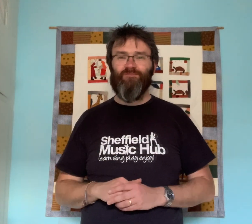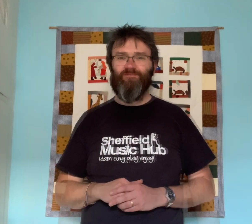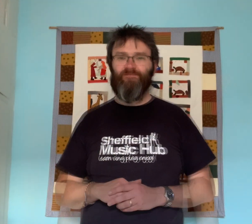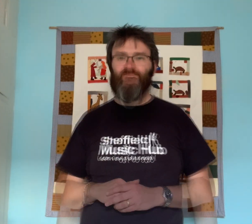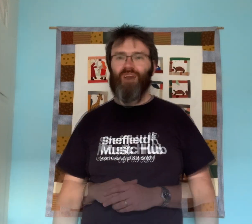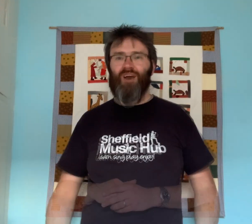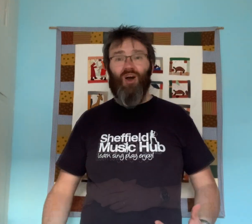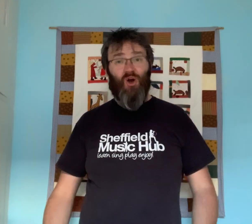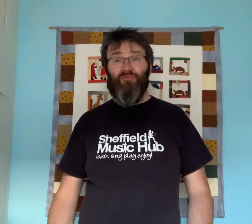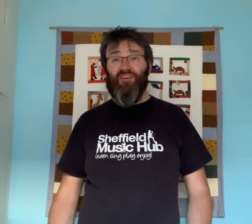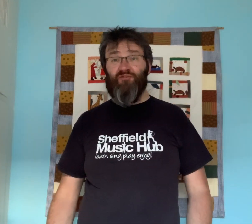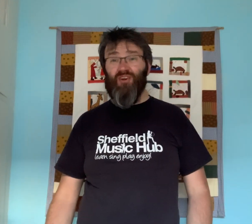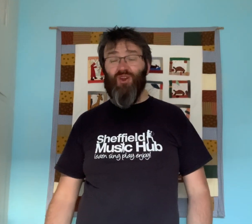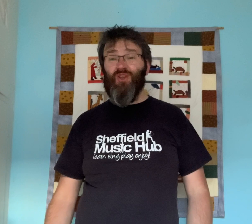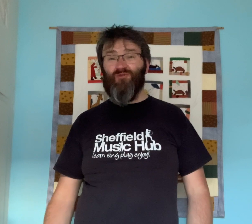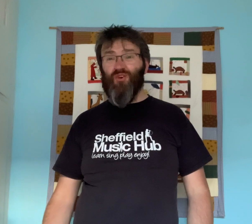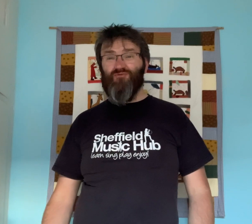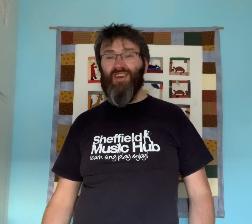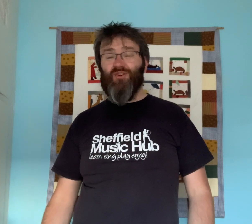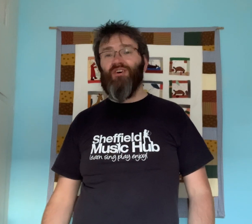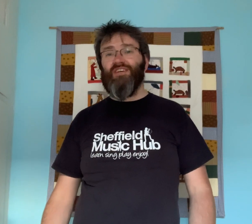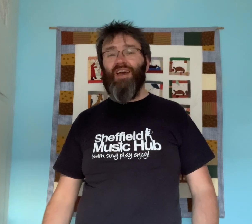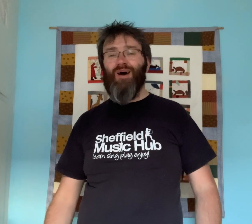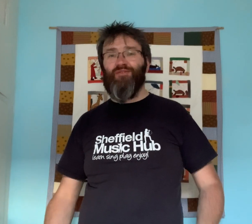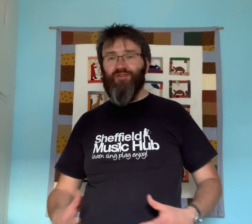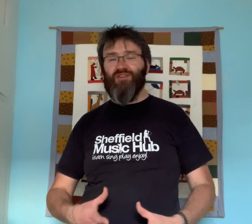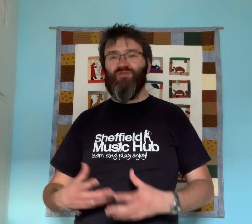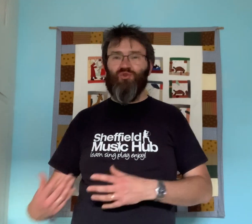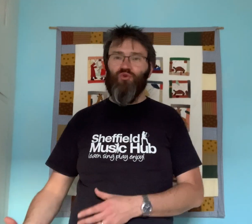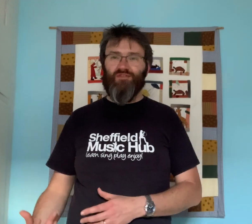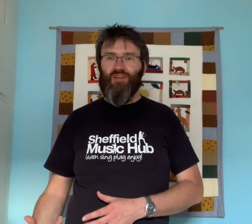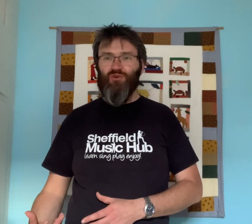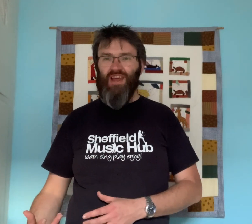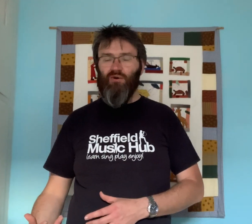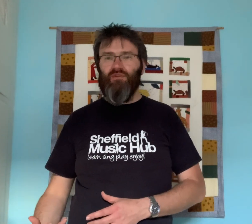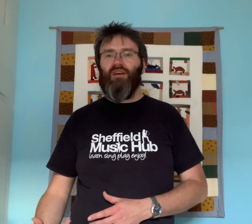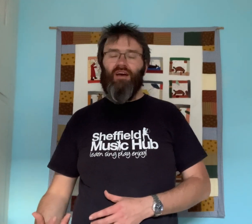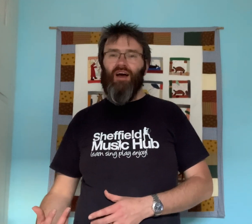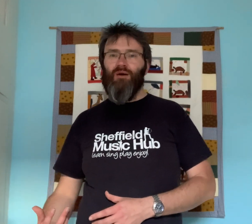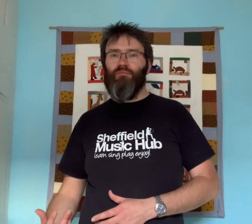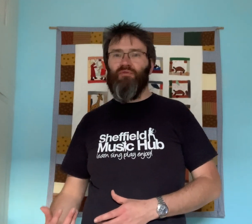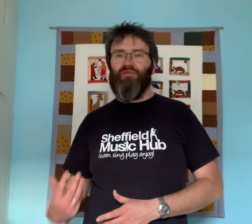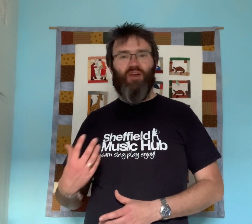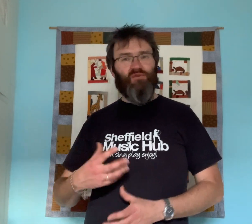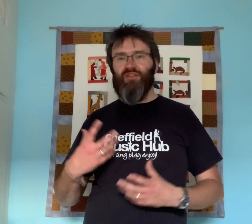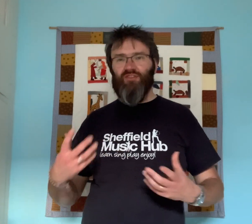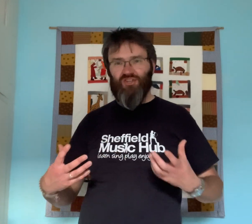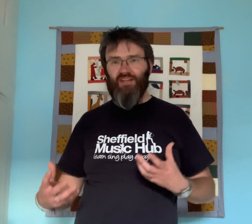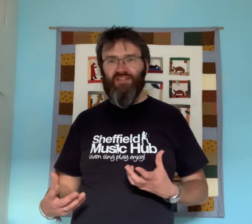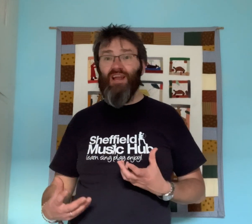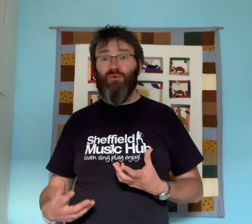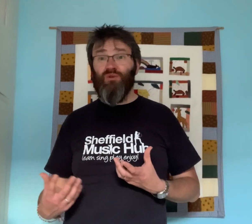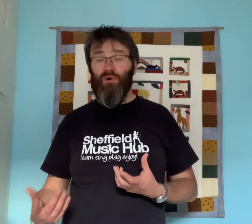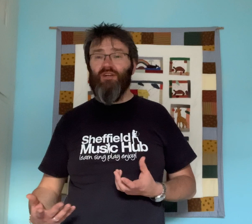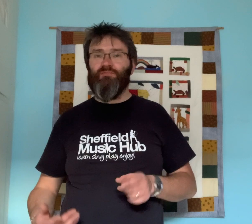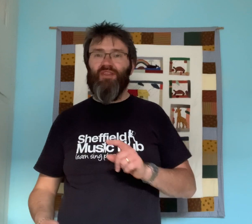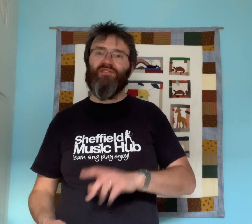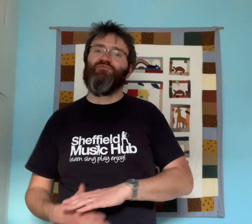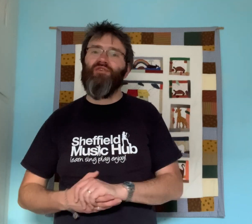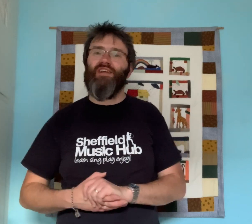Hopefully you feel like you've got a really good idea how the verse and the chorus go now. The only thing that changes now is the words, but there are some really